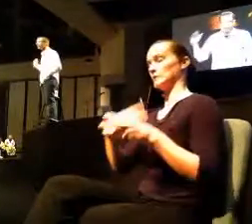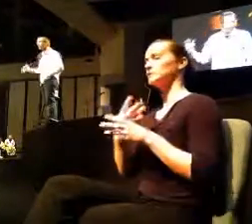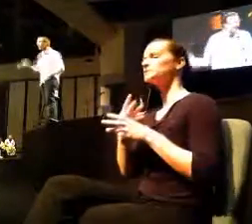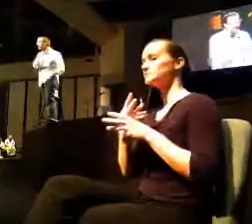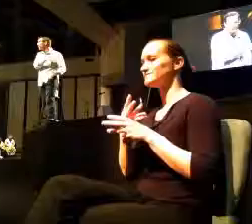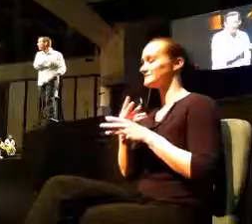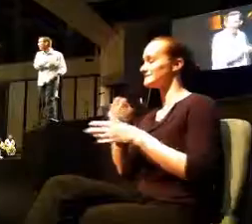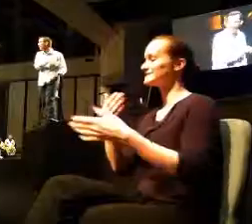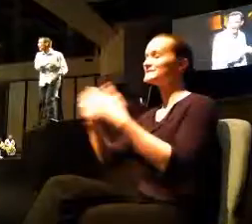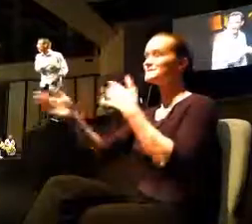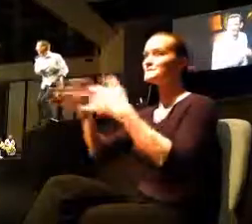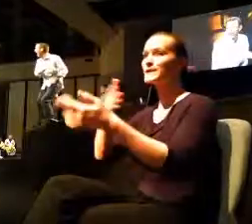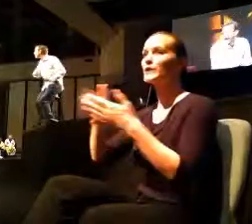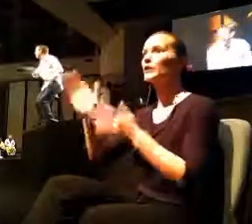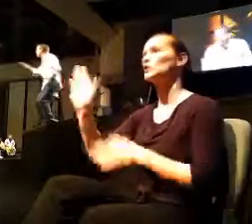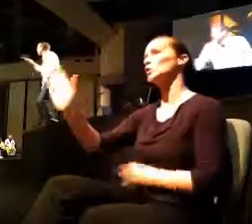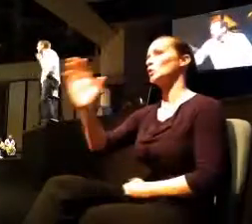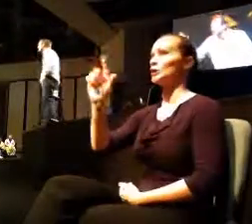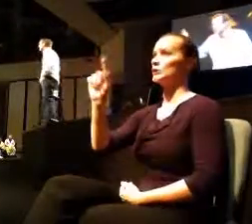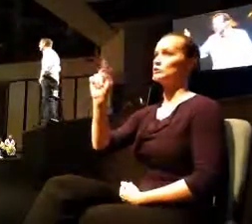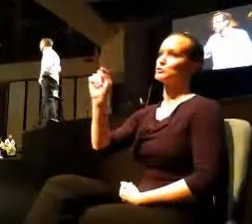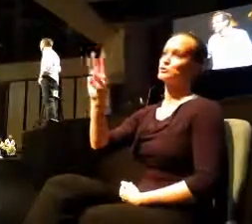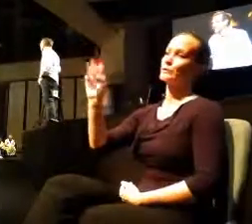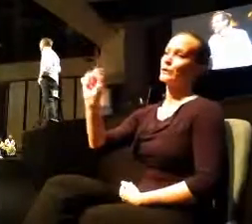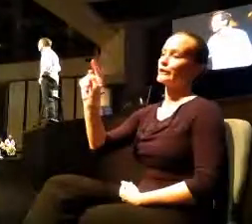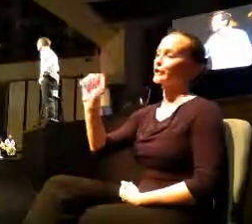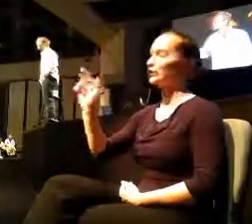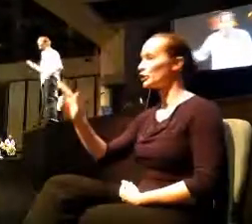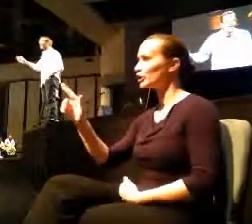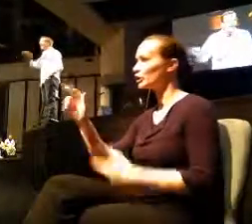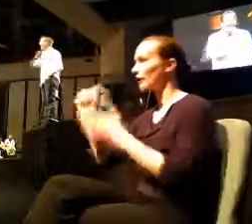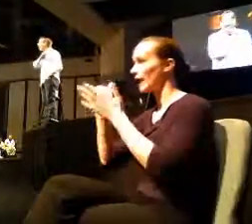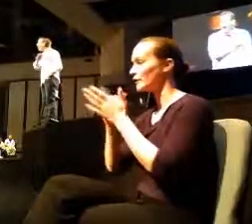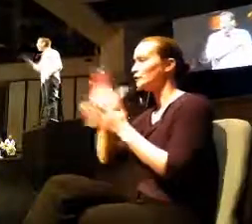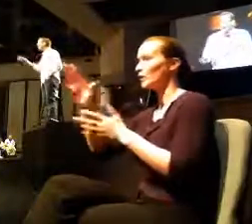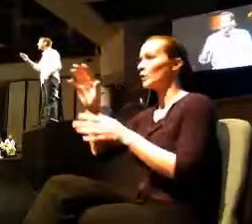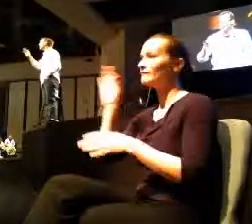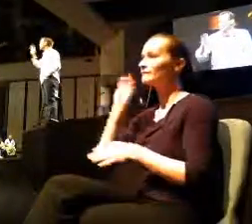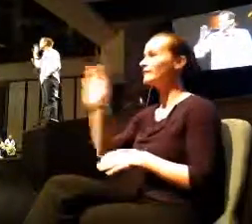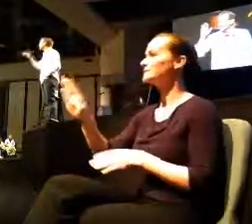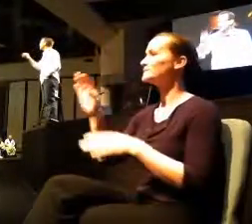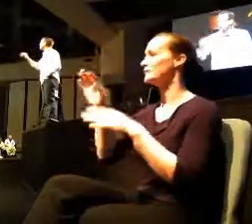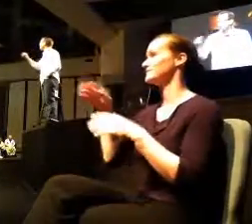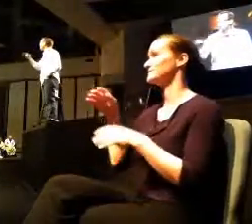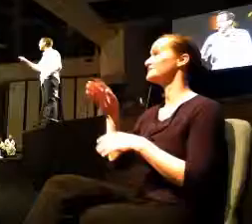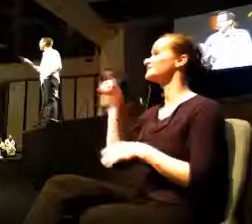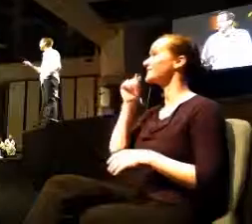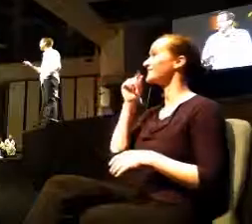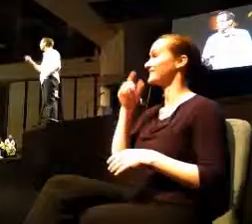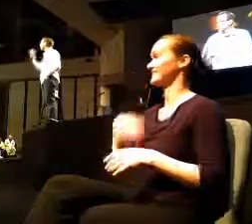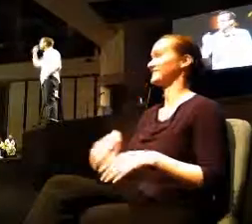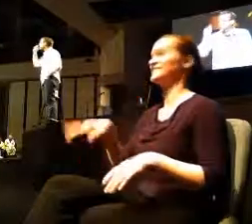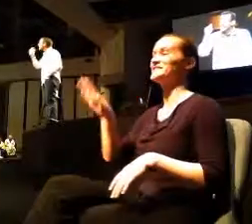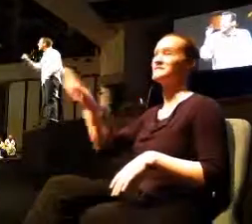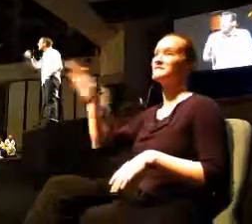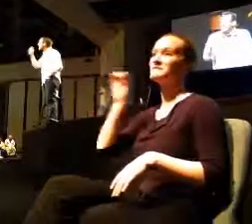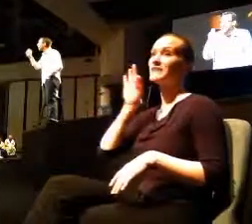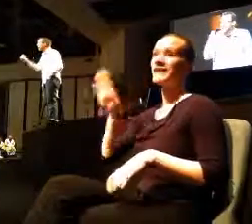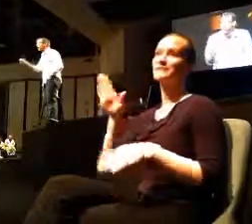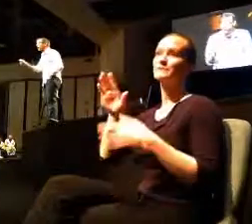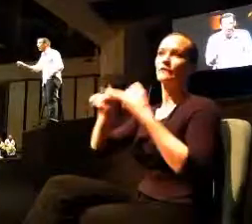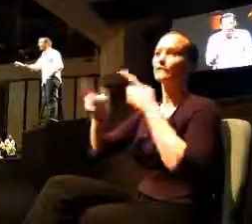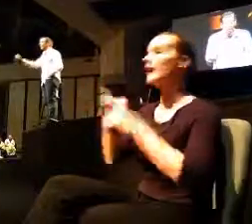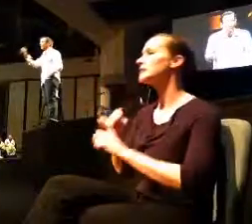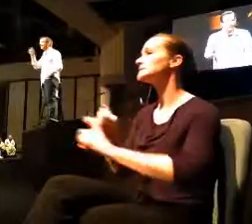many Twitter accounts you have, no matter how many Facebook friends you have, no matter how often you interact with people, we live